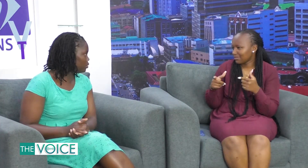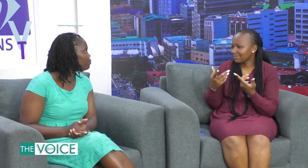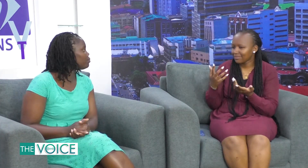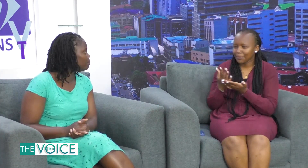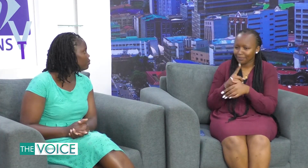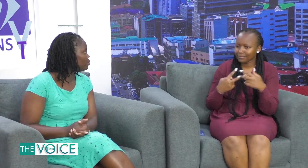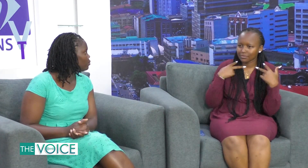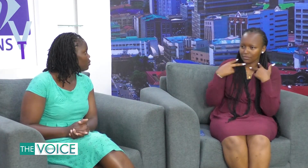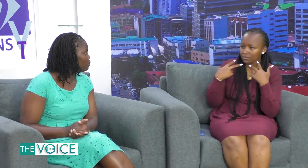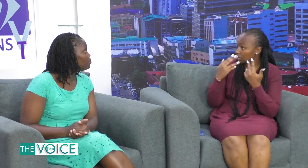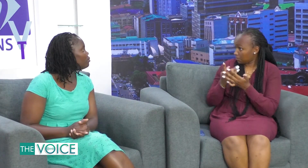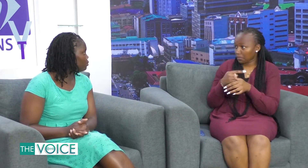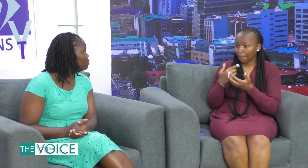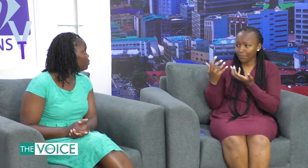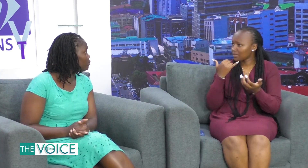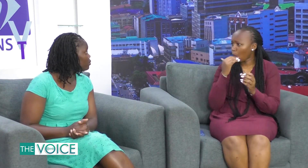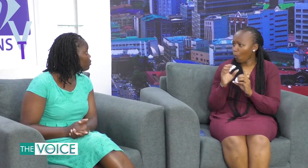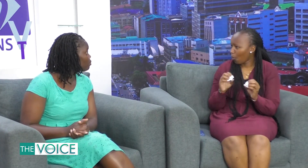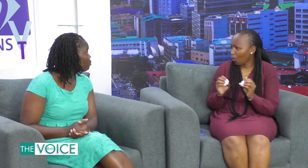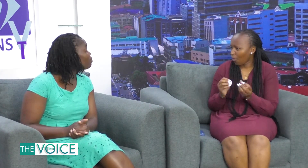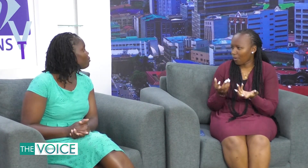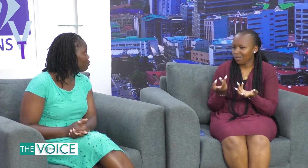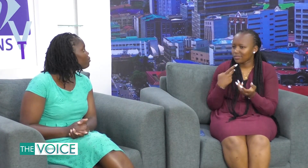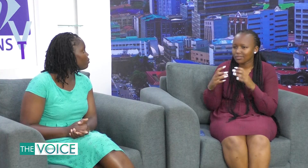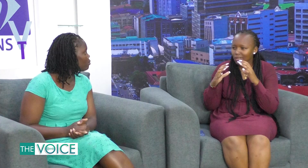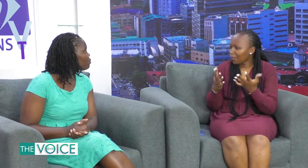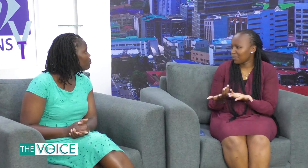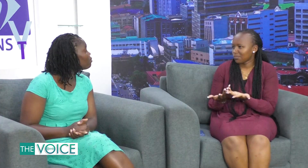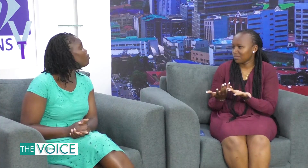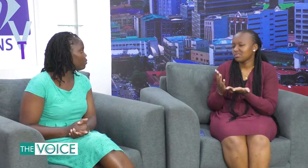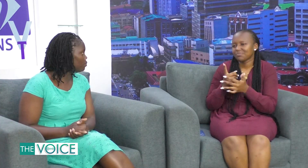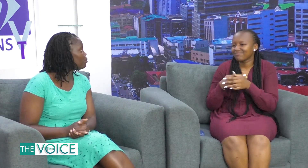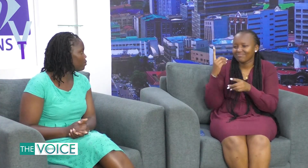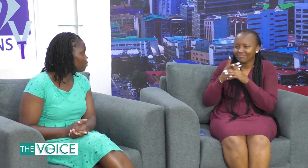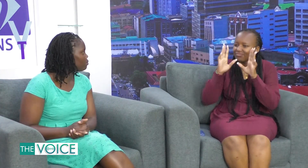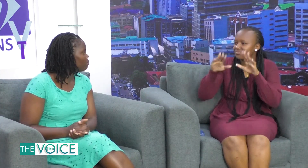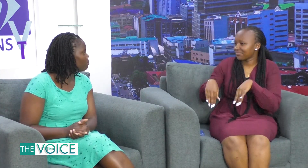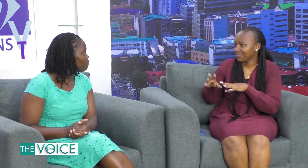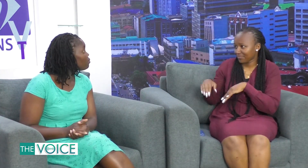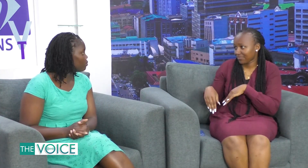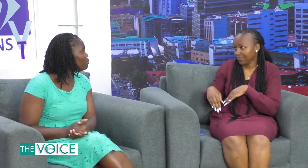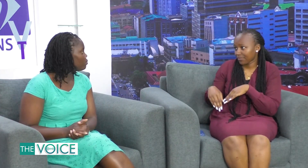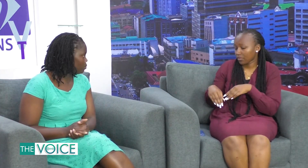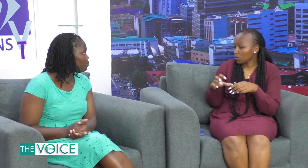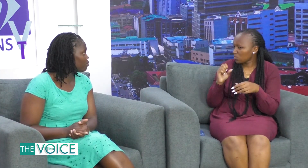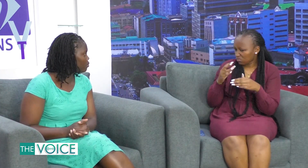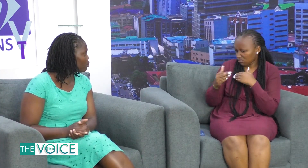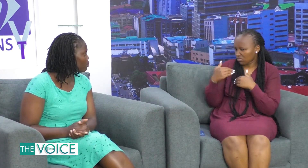used to meet them. We interact, but they are stuck when they want to communicate with me. Some of them ask if they are wrong when